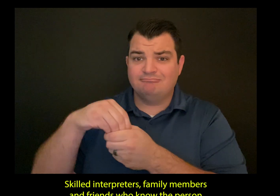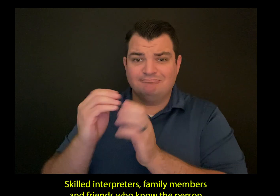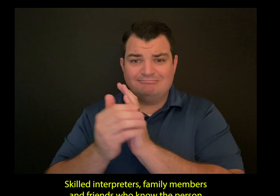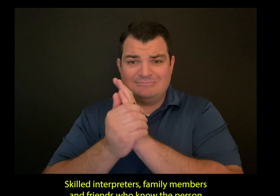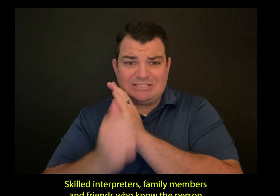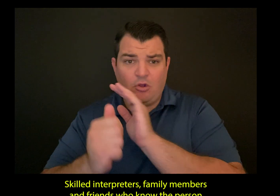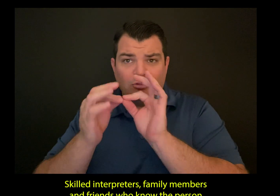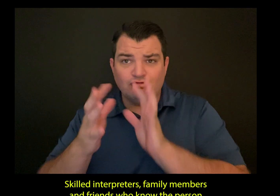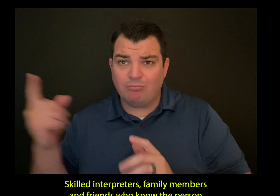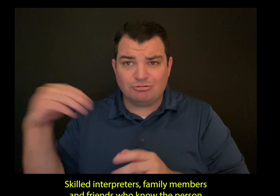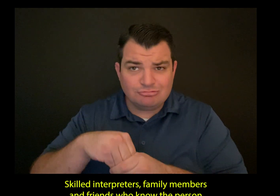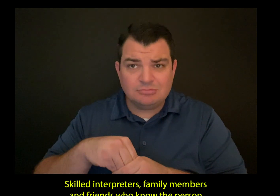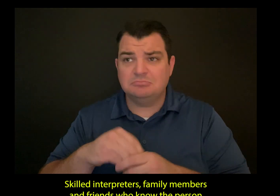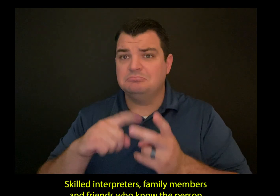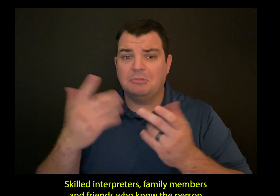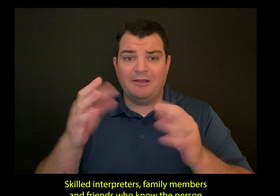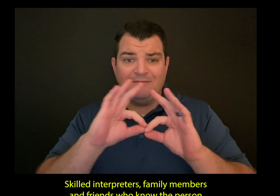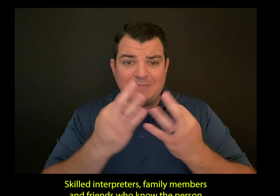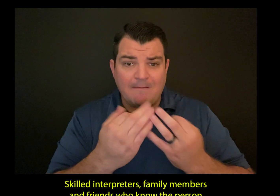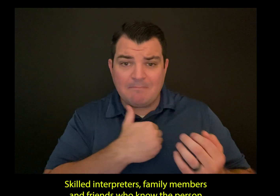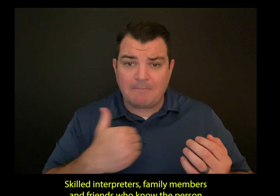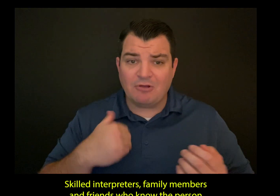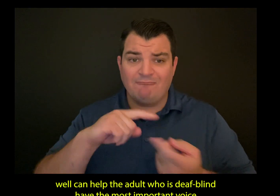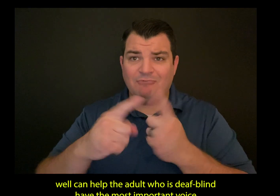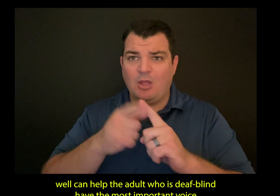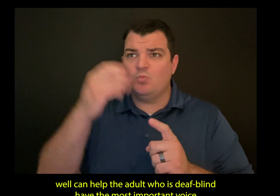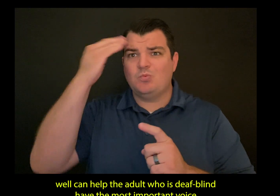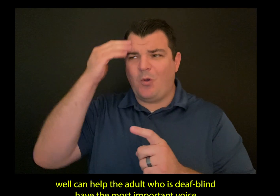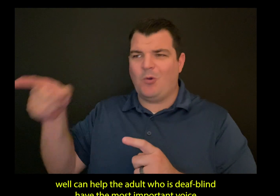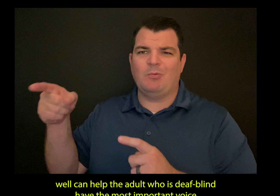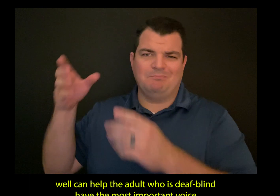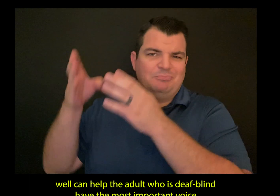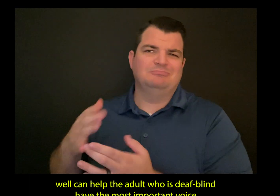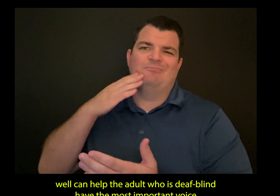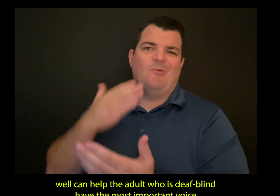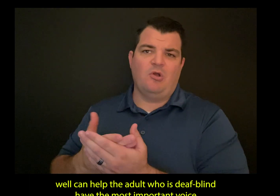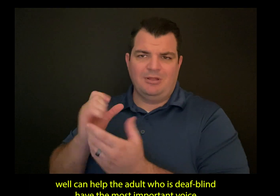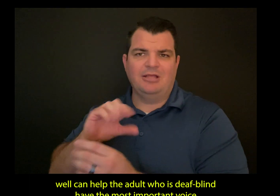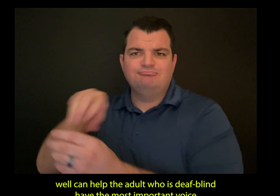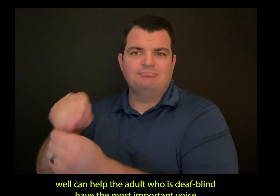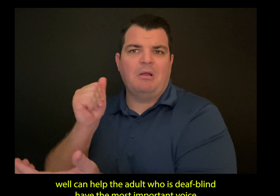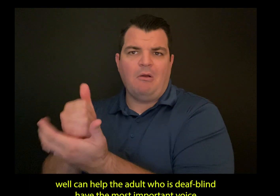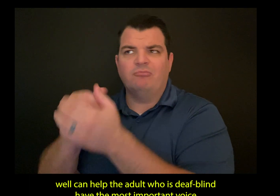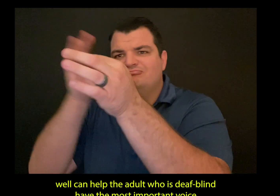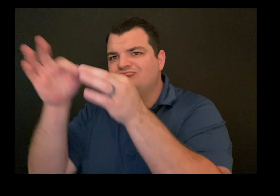Guild interpreters, family members, and friends who know the person well can help the adult who is deafblind have the most important voice